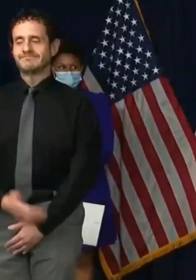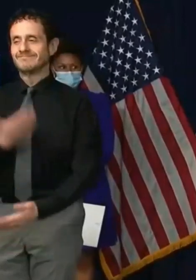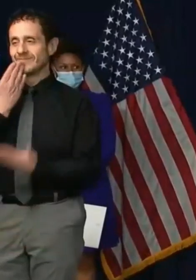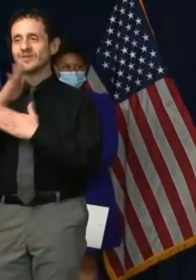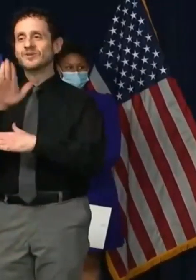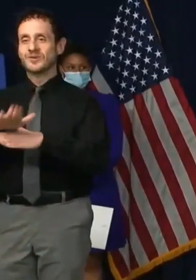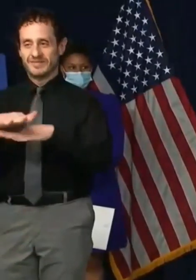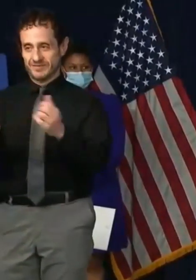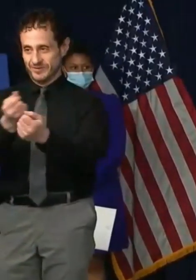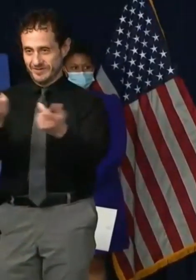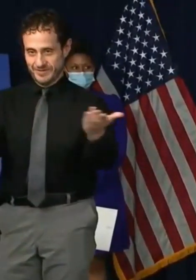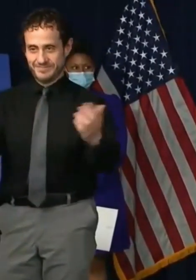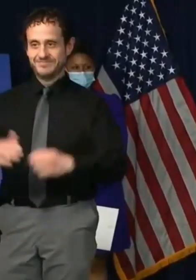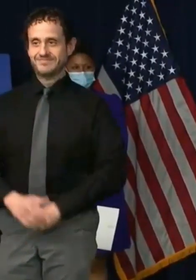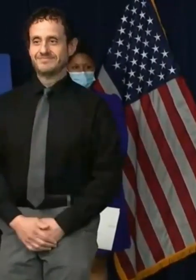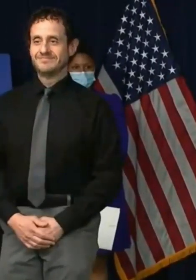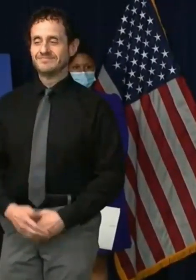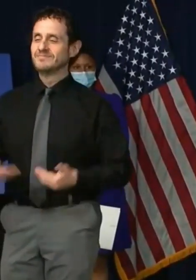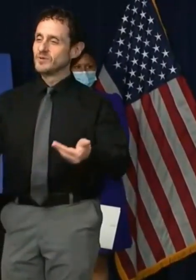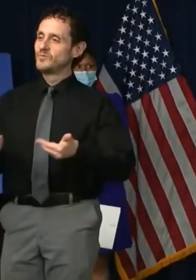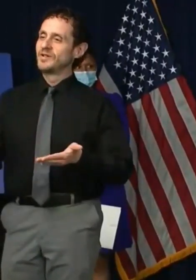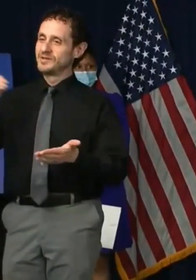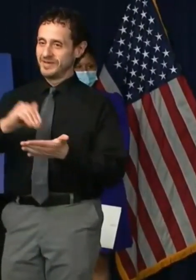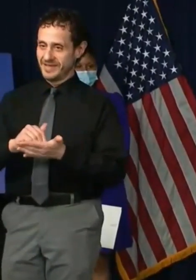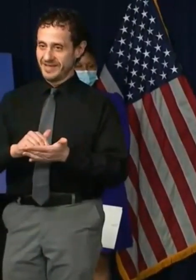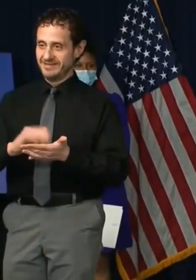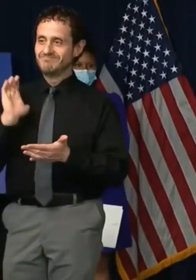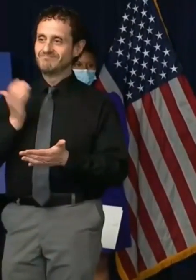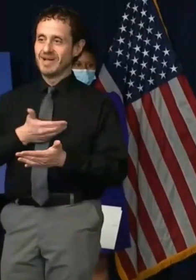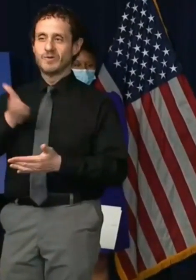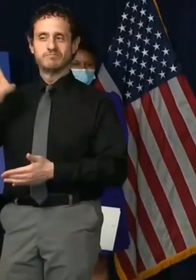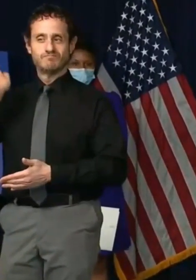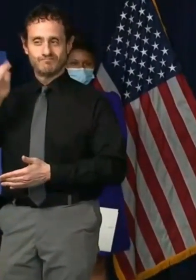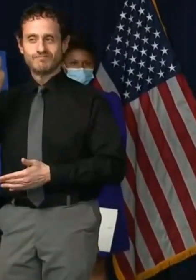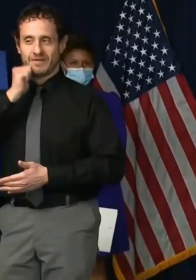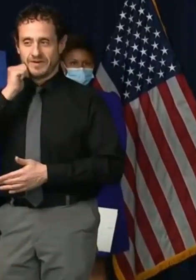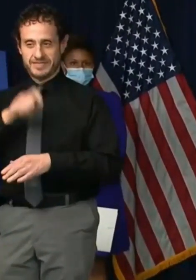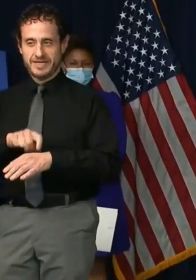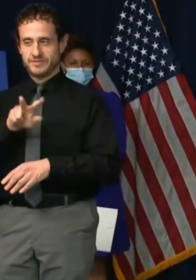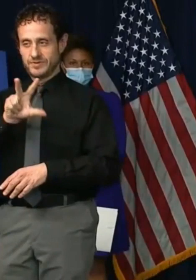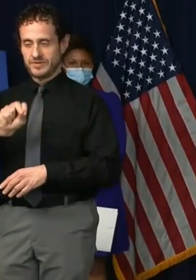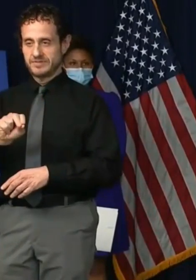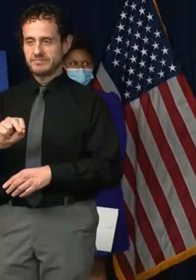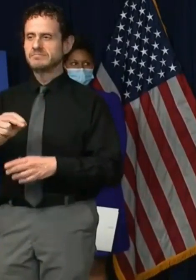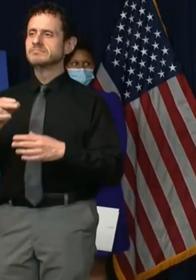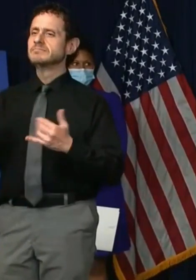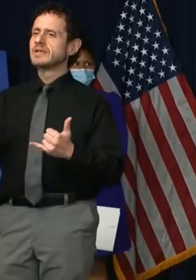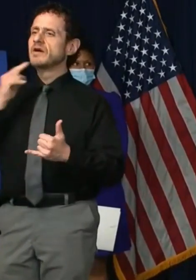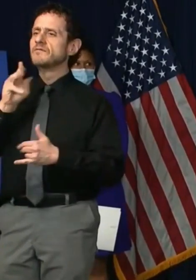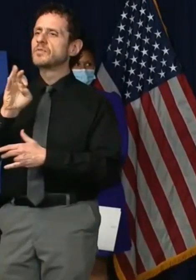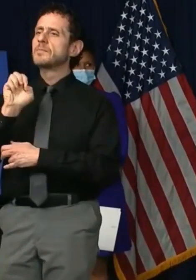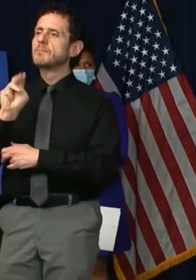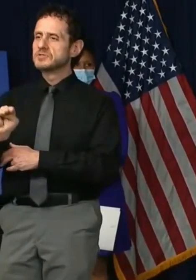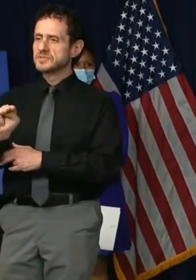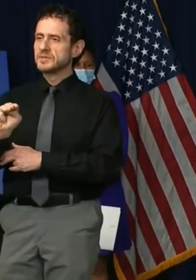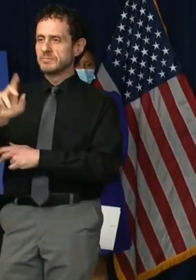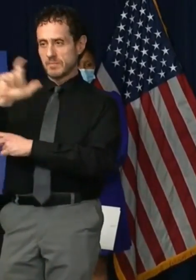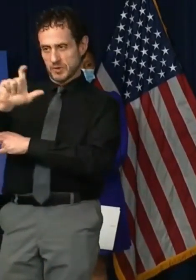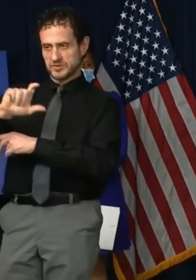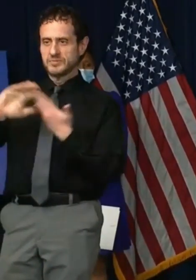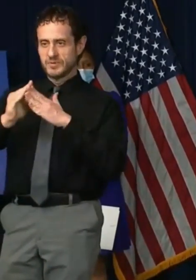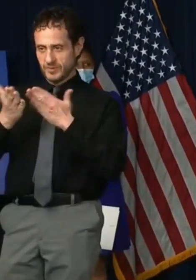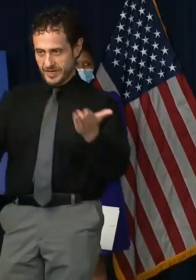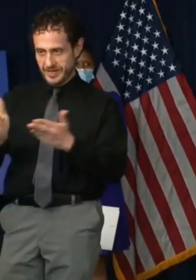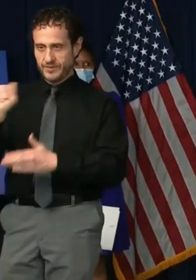Well, good afternoon, everyone, and welcome back to our daily briefing. And to the Muslim community here in the state of